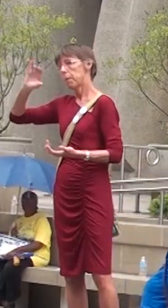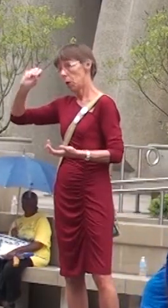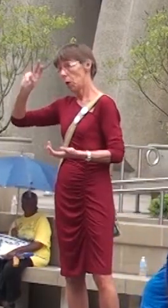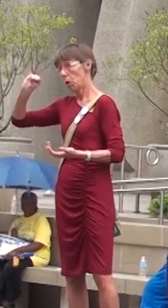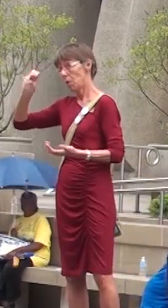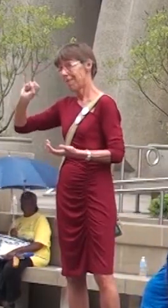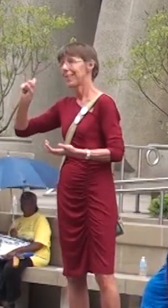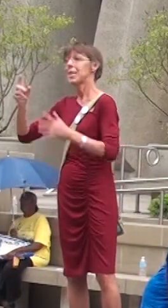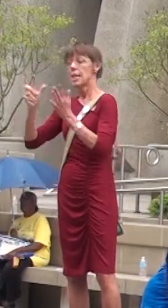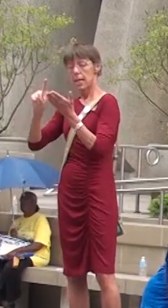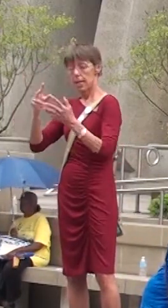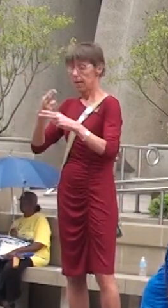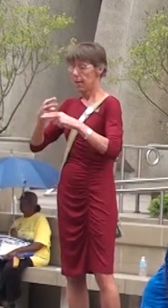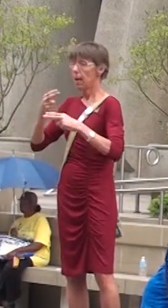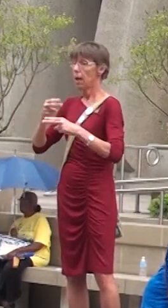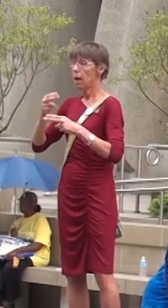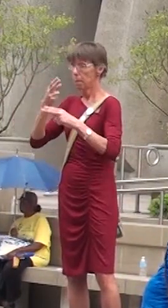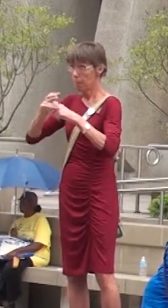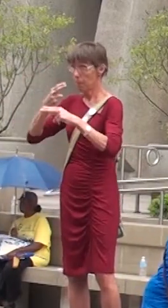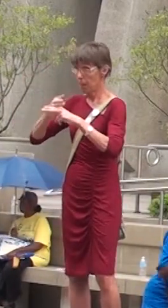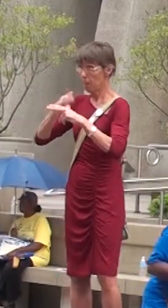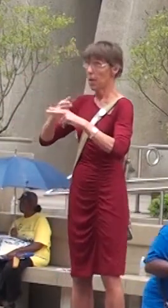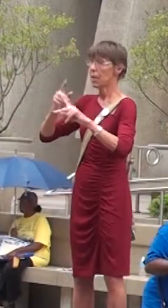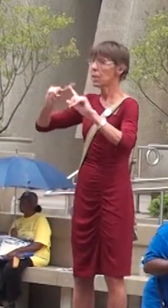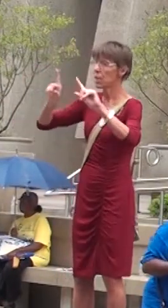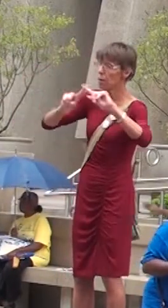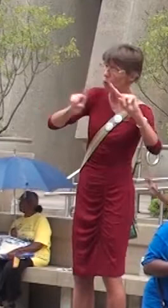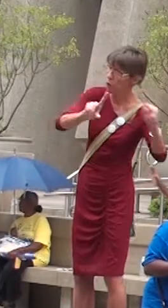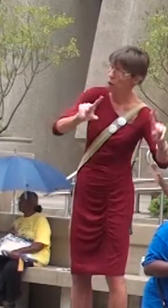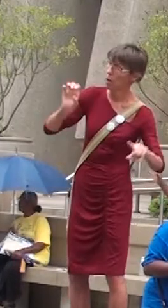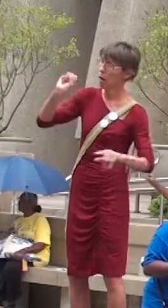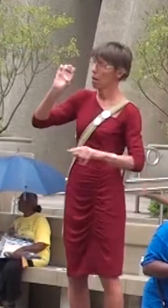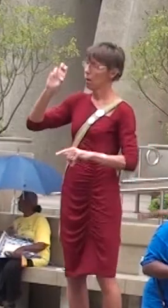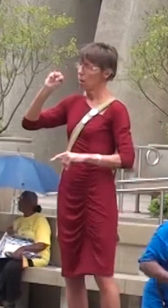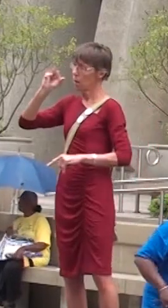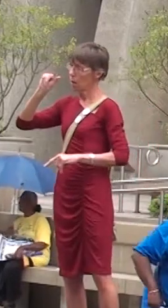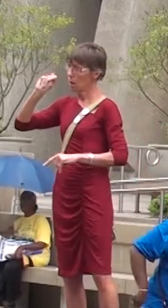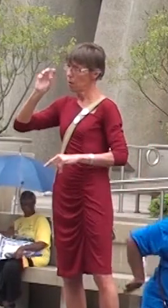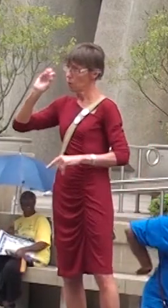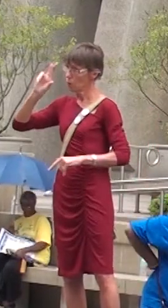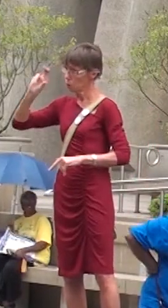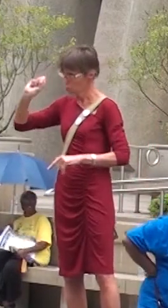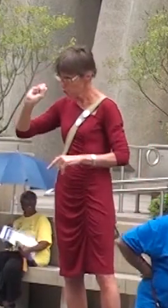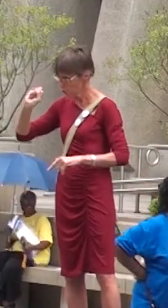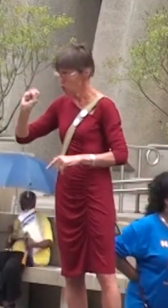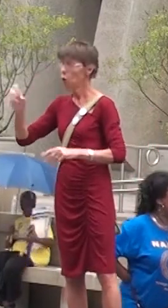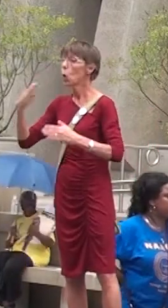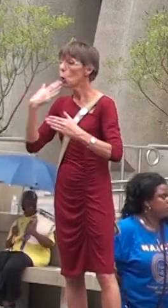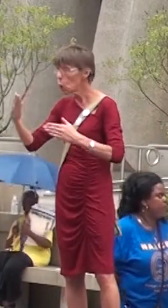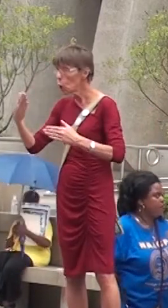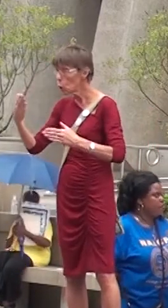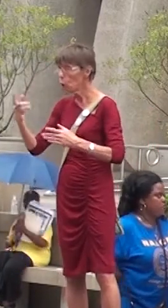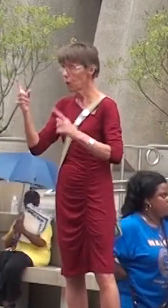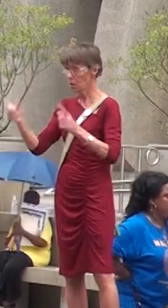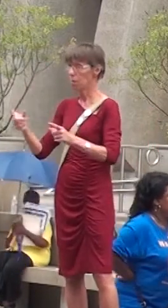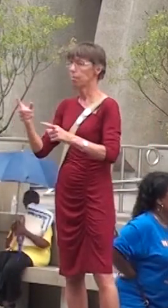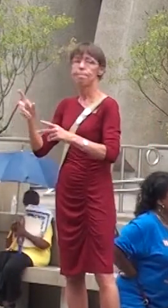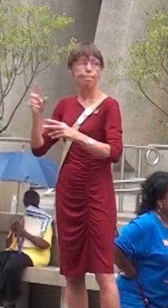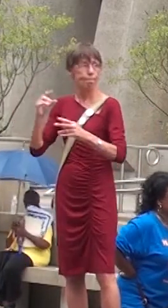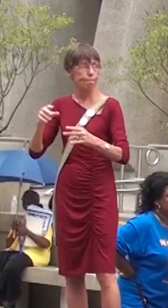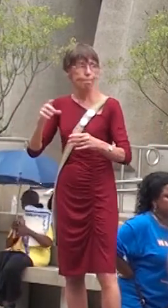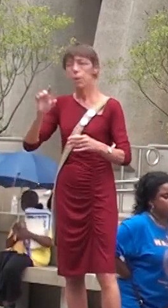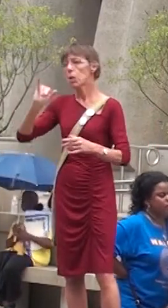Stein and Senator Dan Blue, Representatives Deborah Ross, Greer Martin, Rosa Gill, Dwayne Hall,